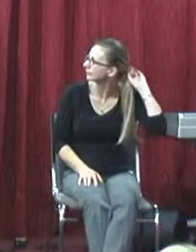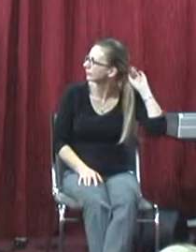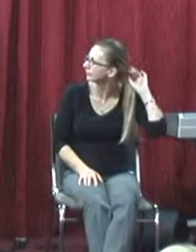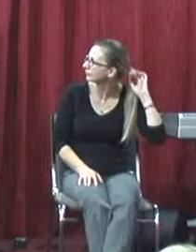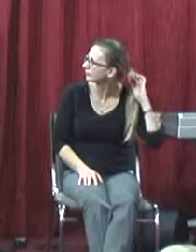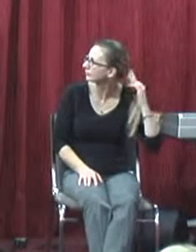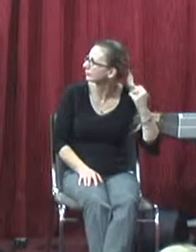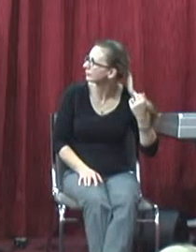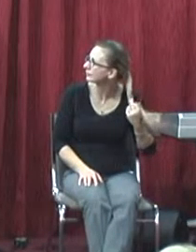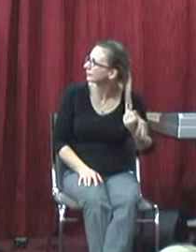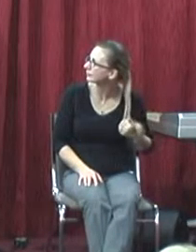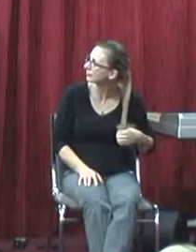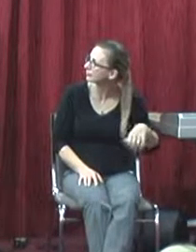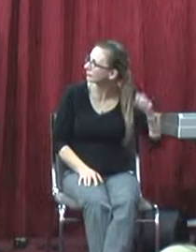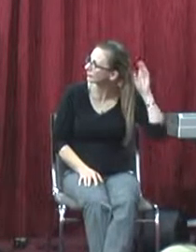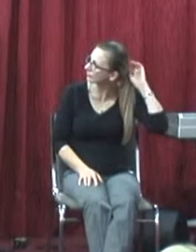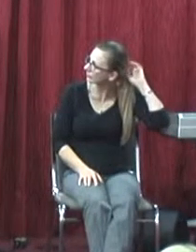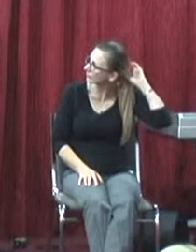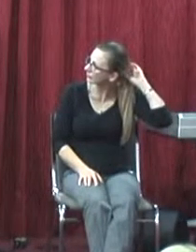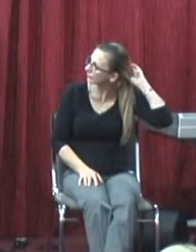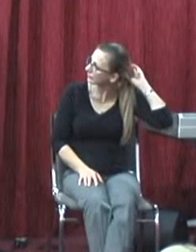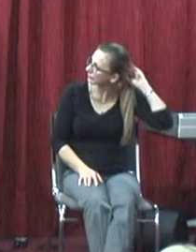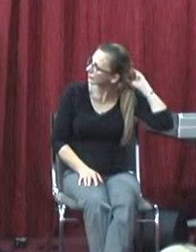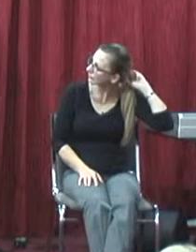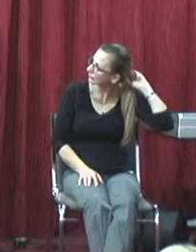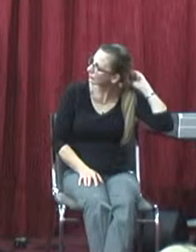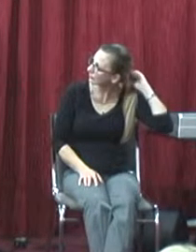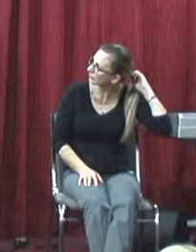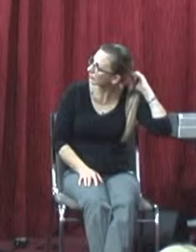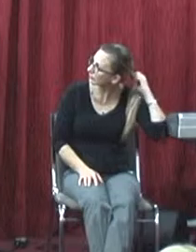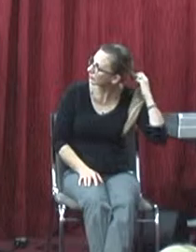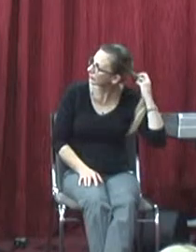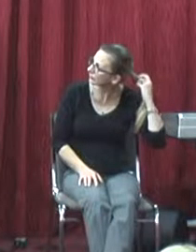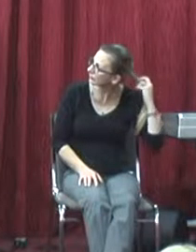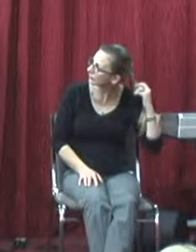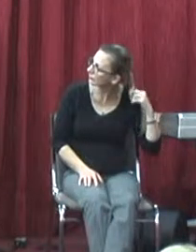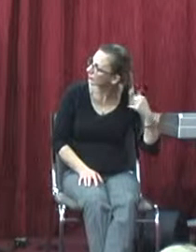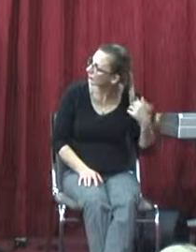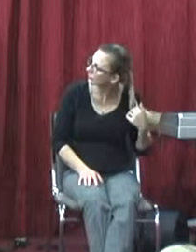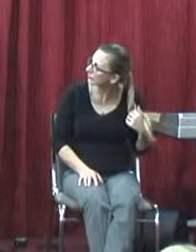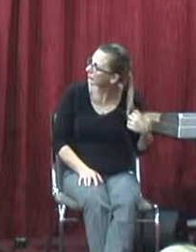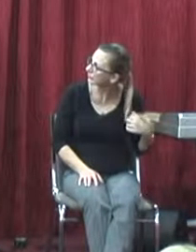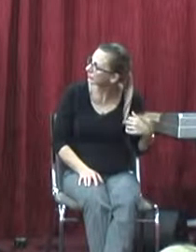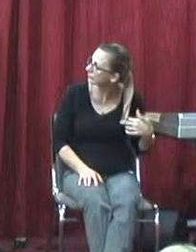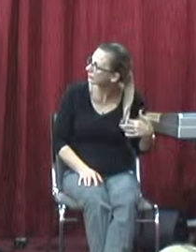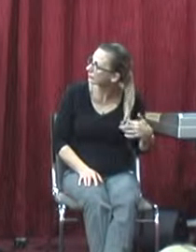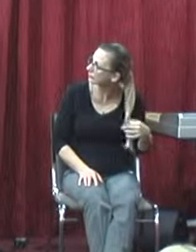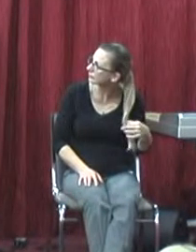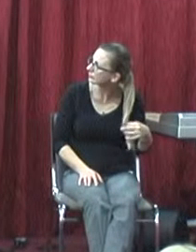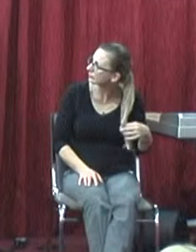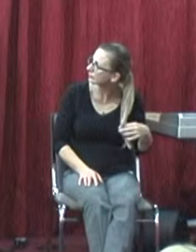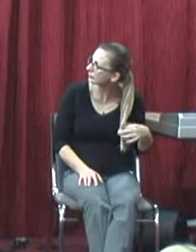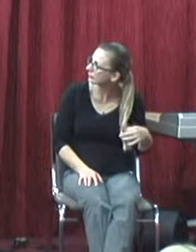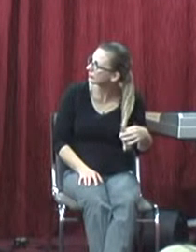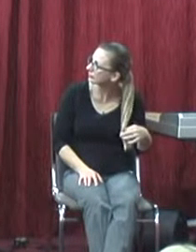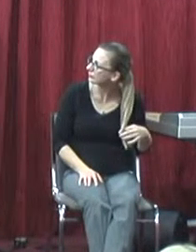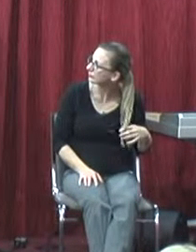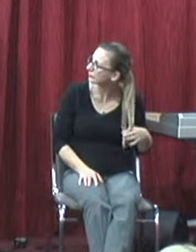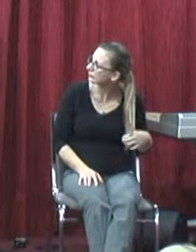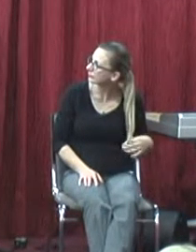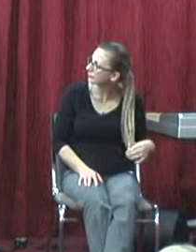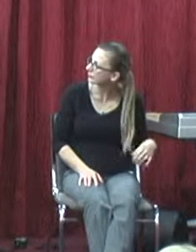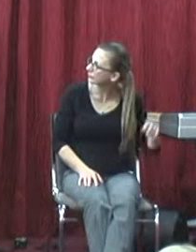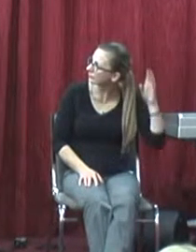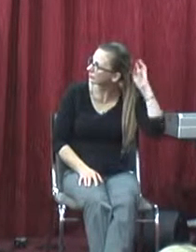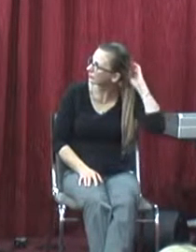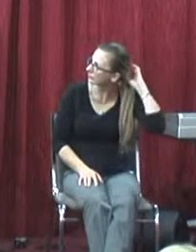The commander of the prison did not concern himself with anything at all under his care because Adonai was with him, with Joseph. And Adonai